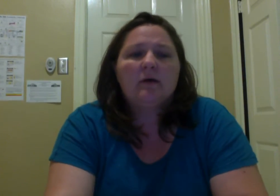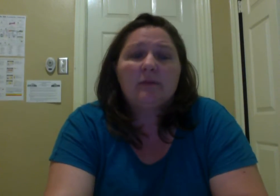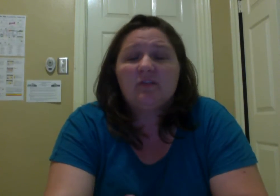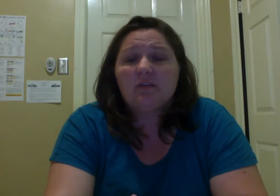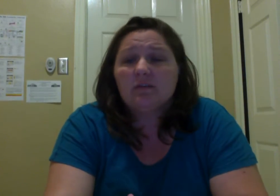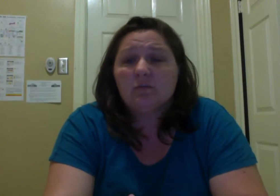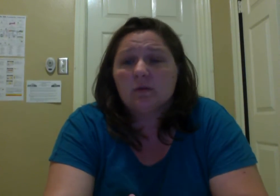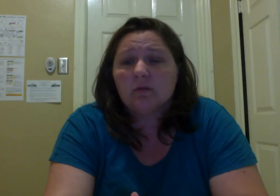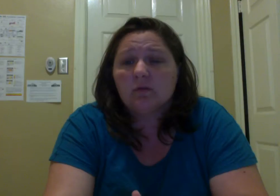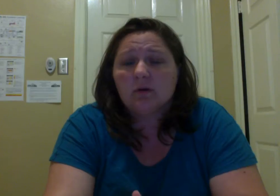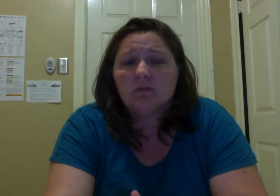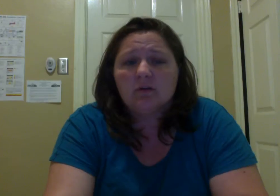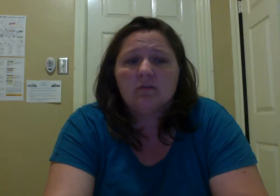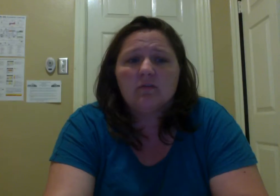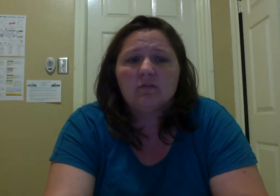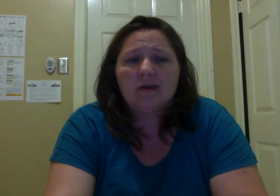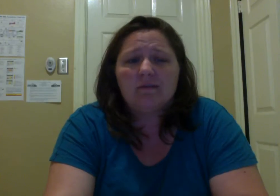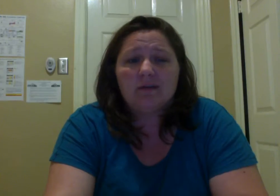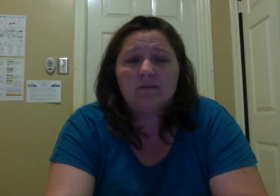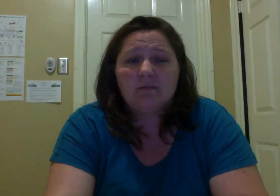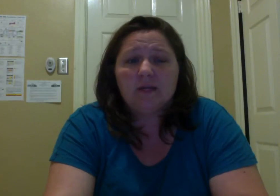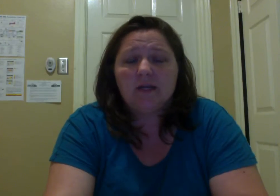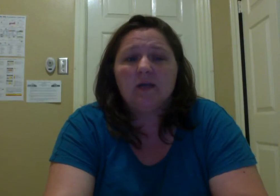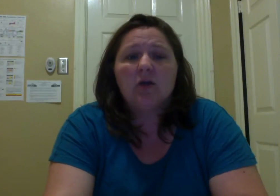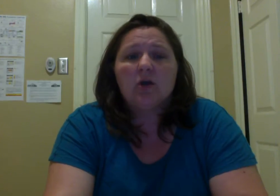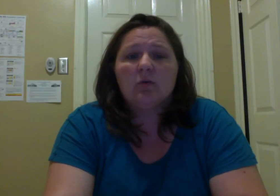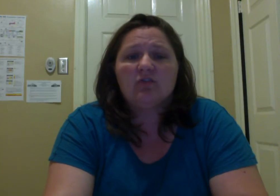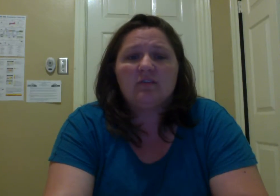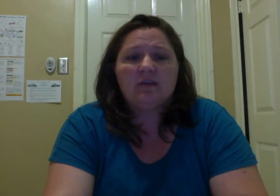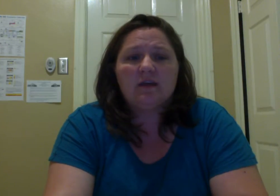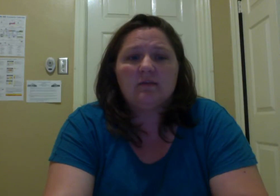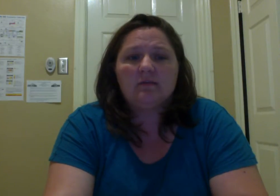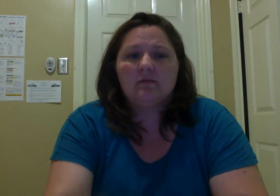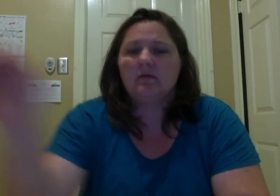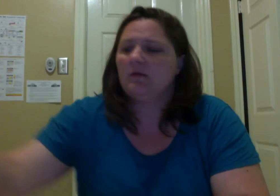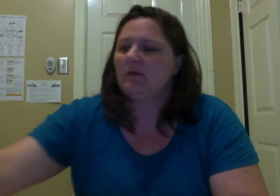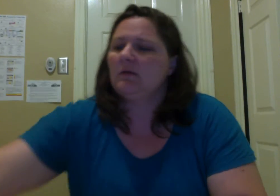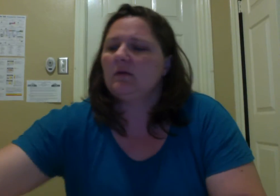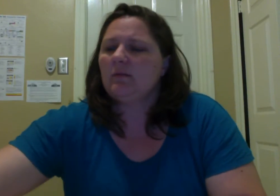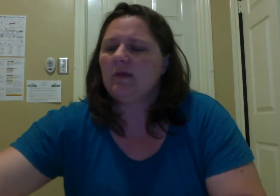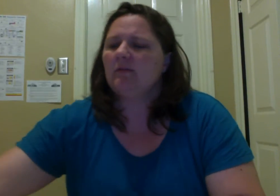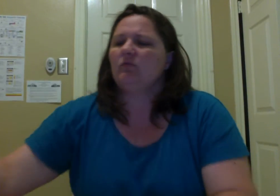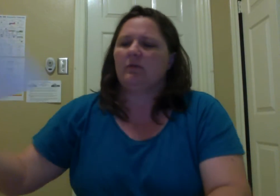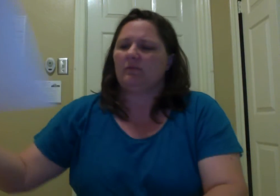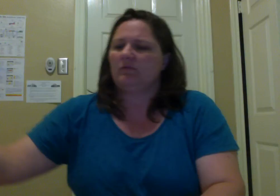page 7 is where the Laura part starts, and so I have the very, very beginning, where she says, let me get the script in front of